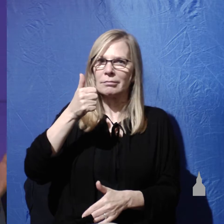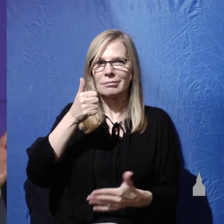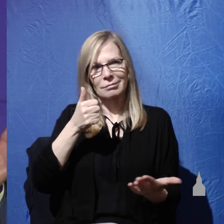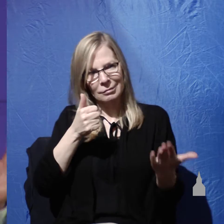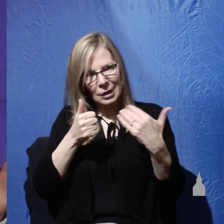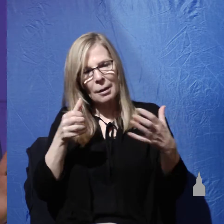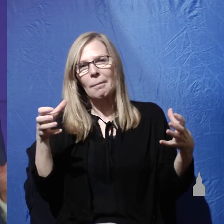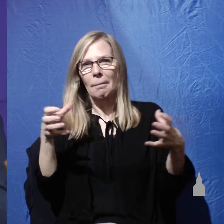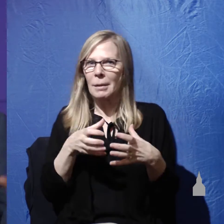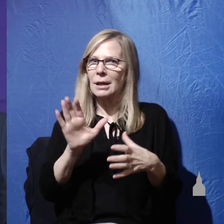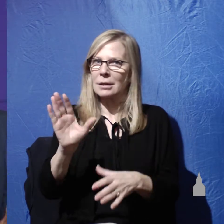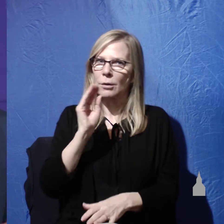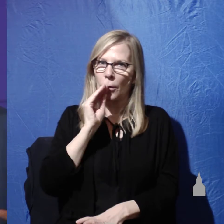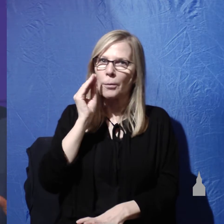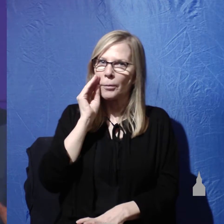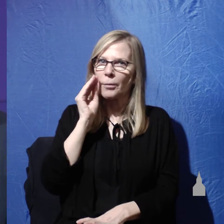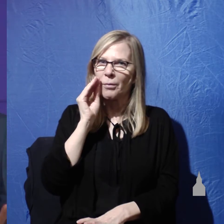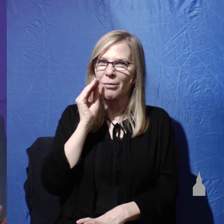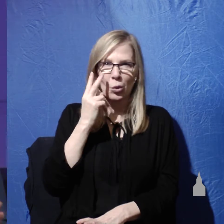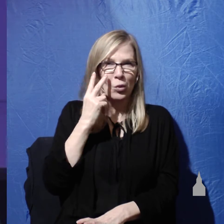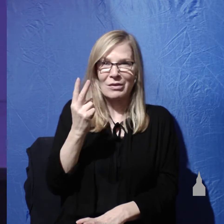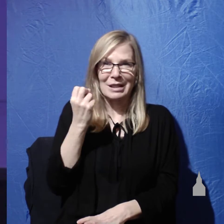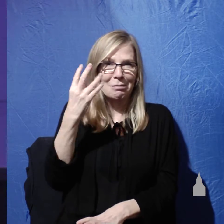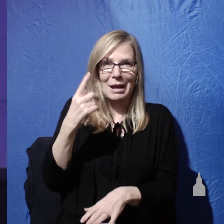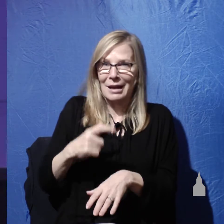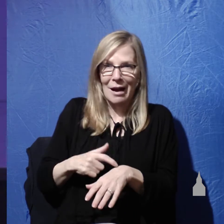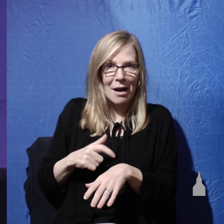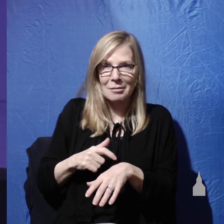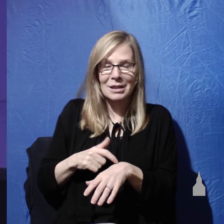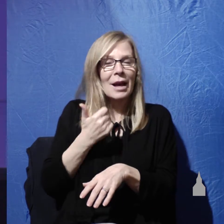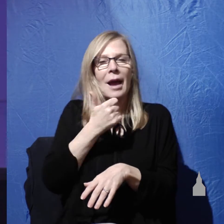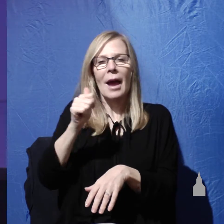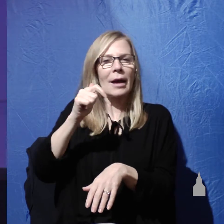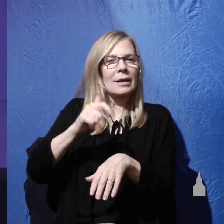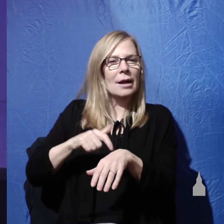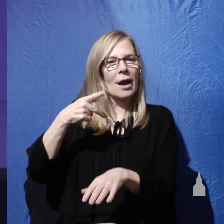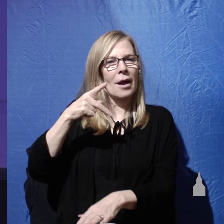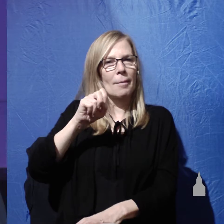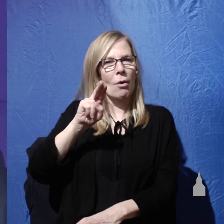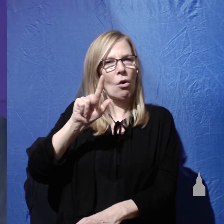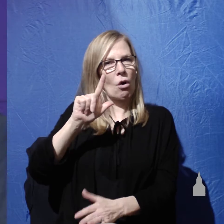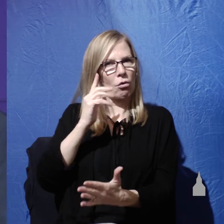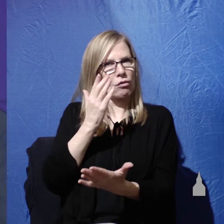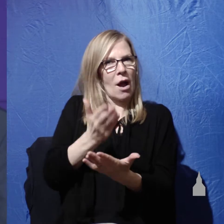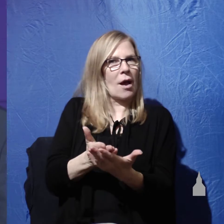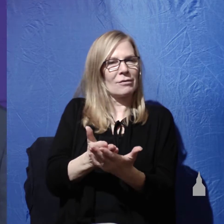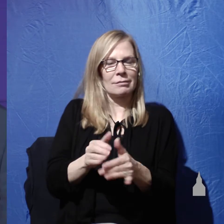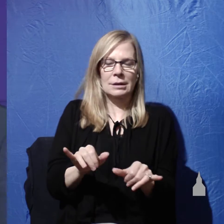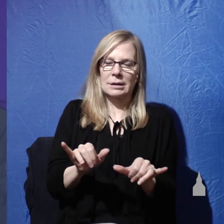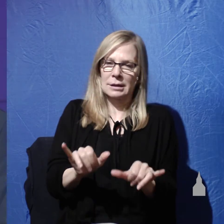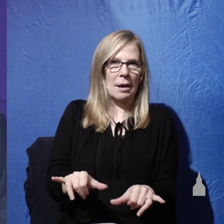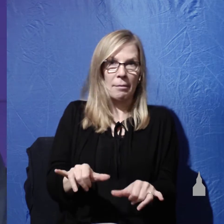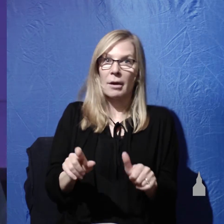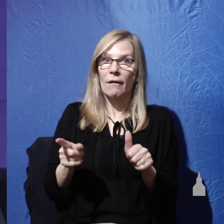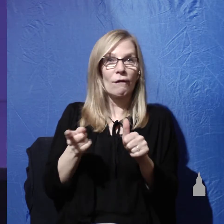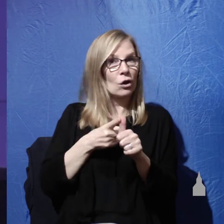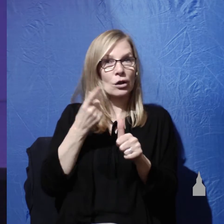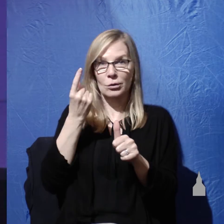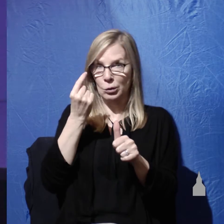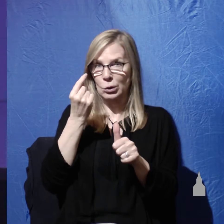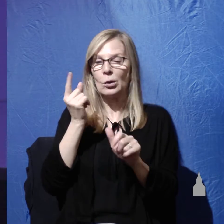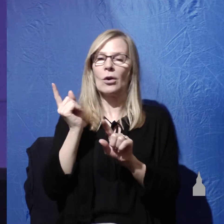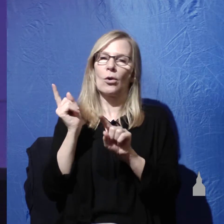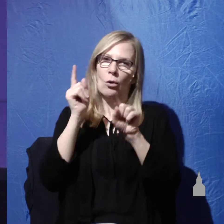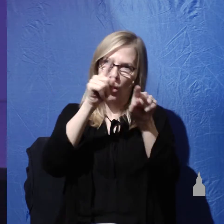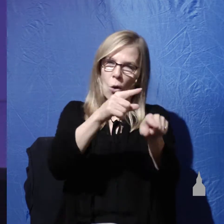many times in Acts, whenever Paul would come into a city, there's always the same pattern. He would go to the